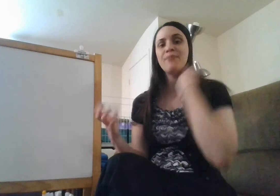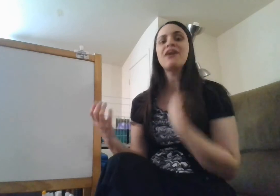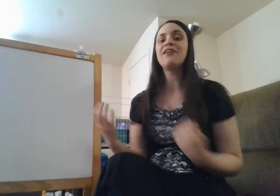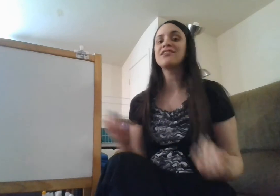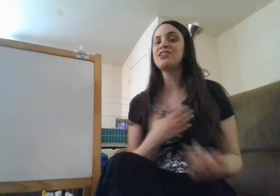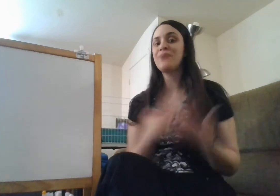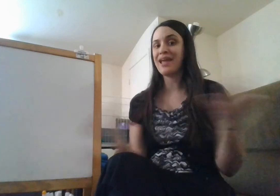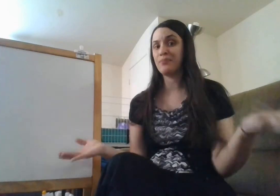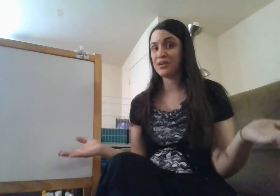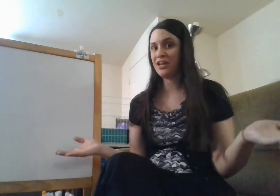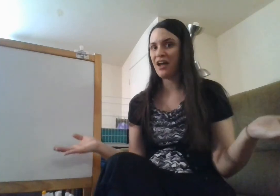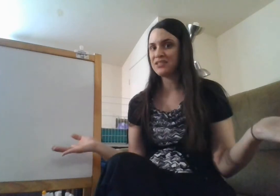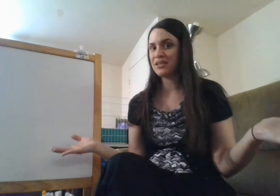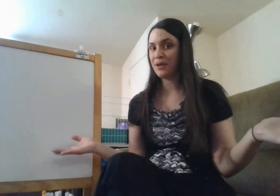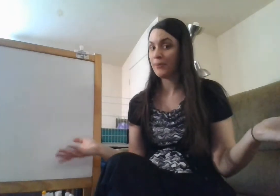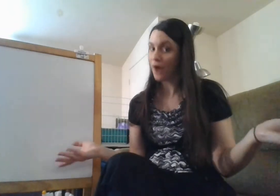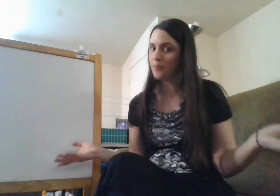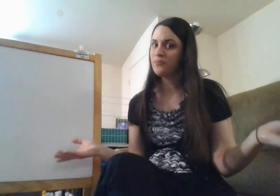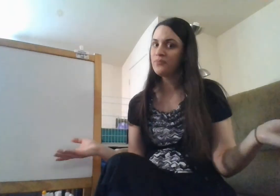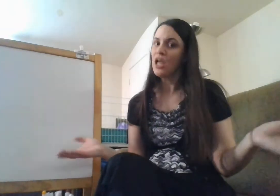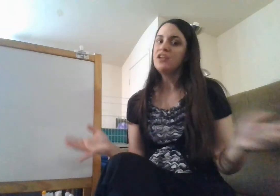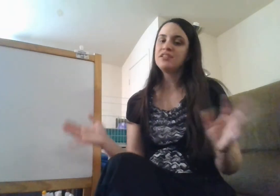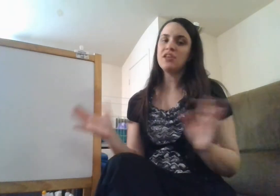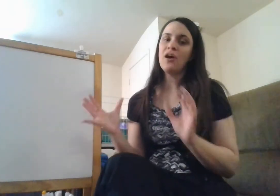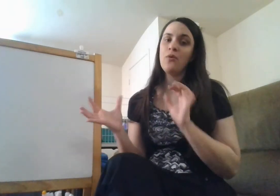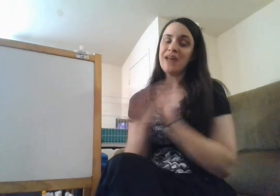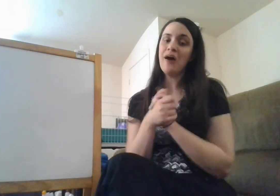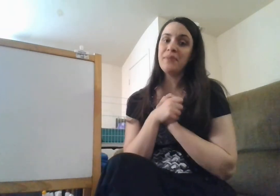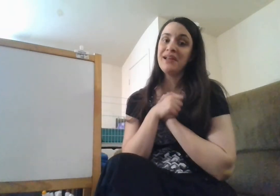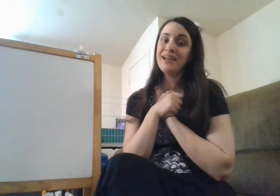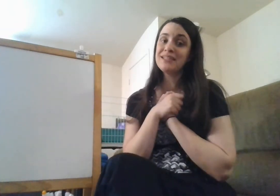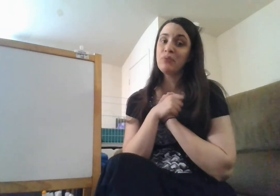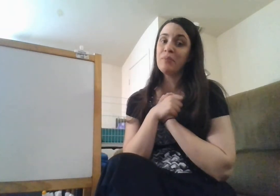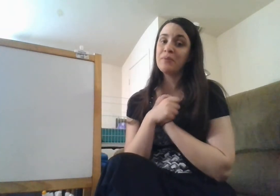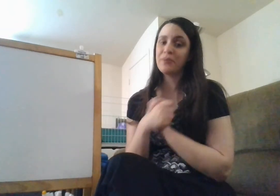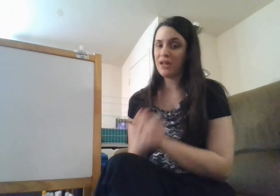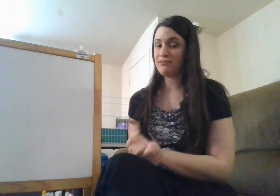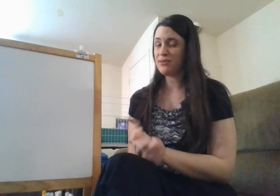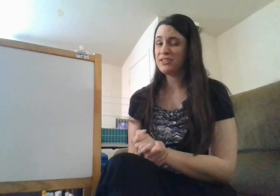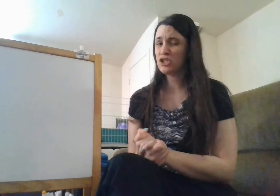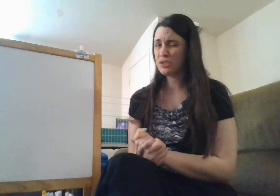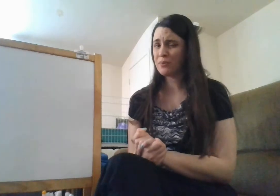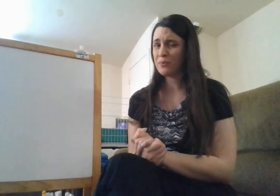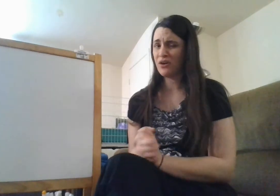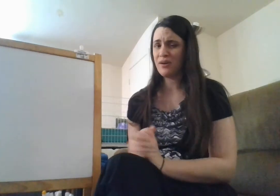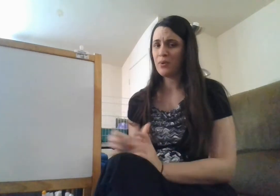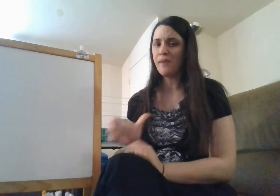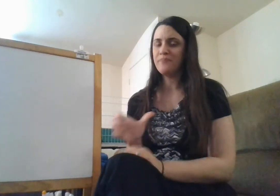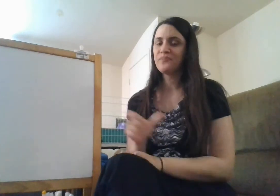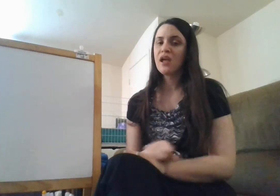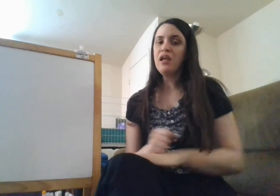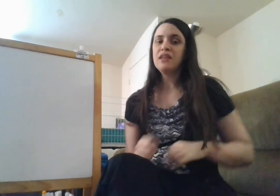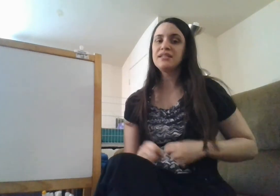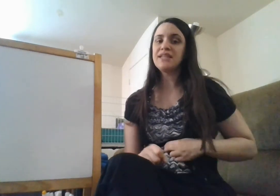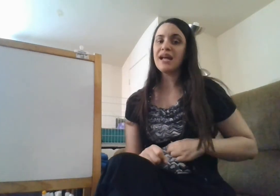without our oxygen, we can't breathe. Obviously, a big problem. So without plants, we wouldn't be able to breathe. So that's super important, number one. The second thing